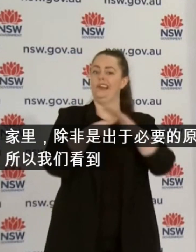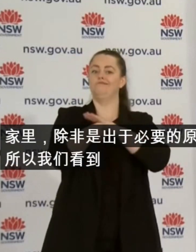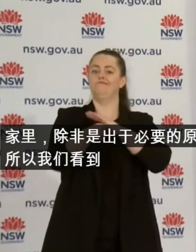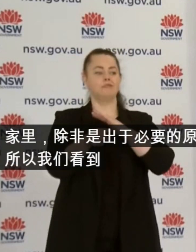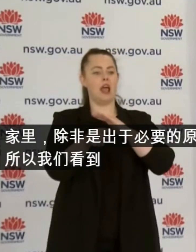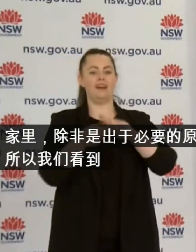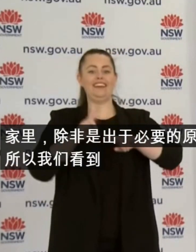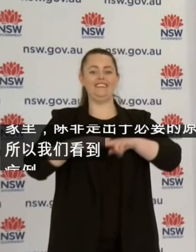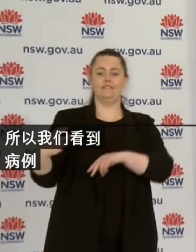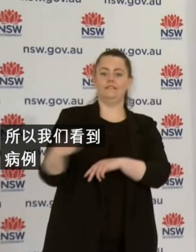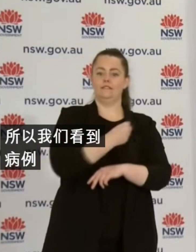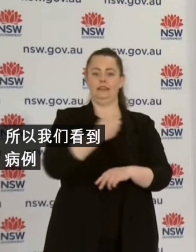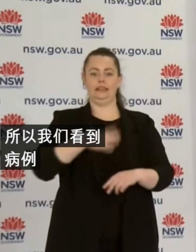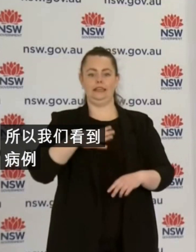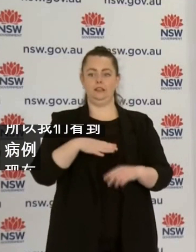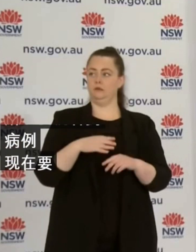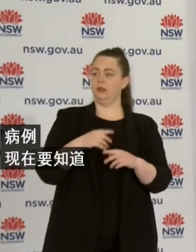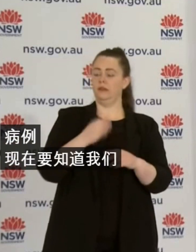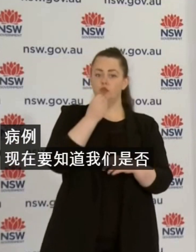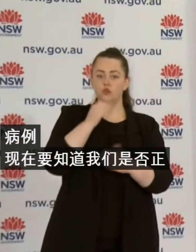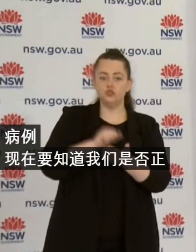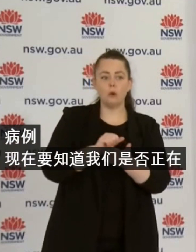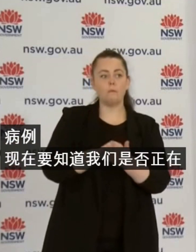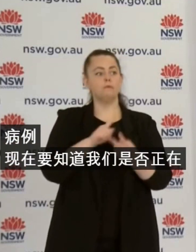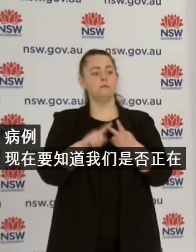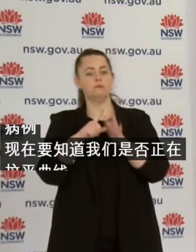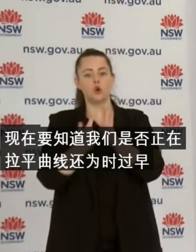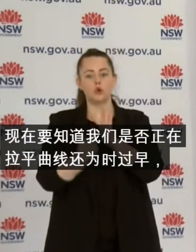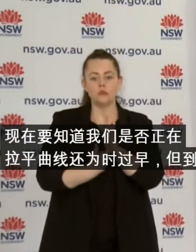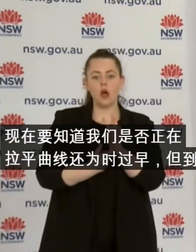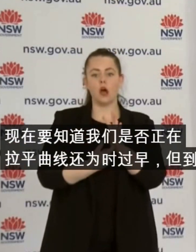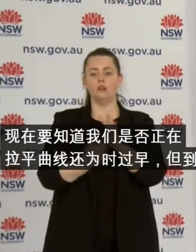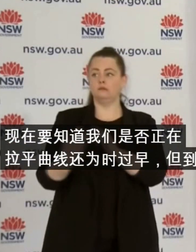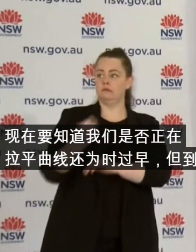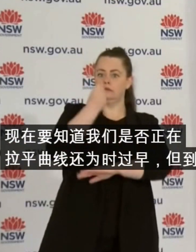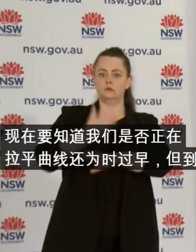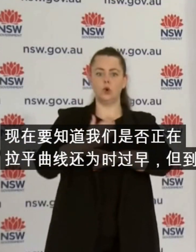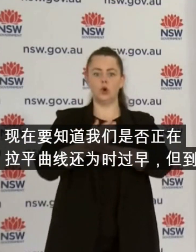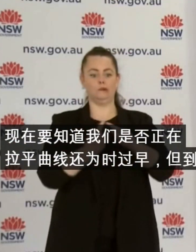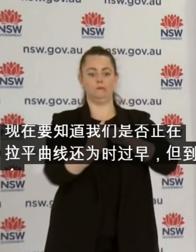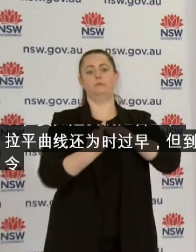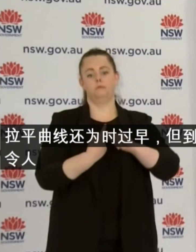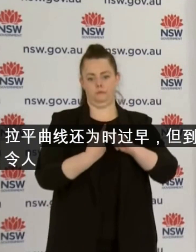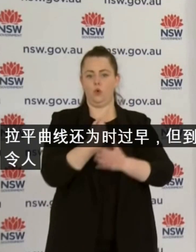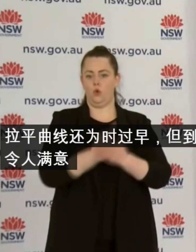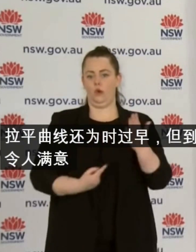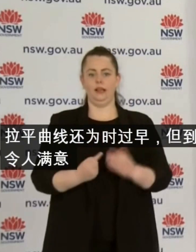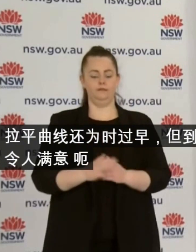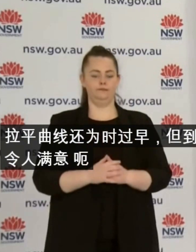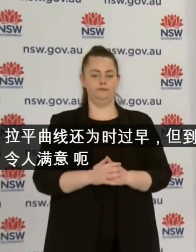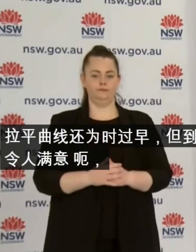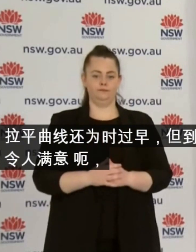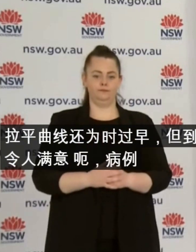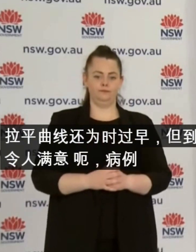So we're seeing cases, it's too early to know if we're flattening the curve, but we're seeing pleasingly so